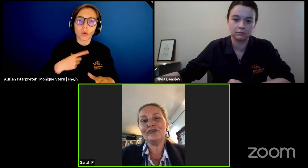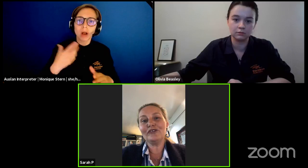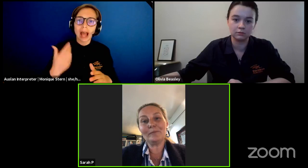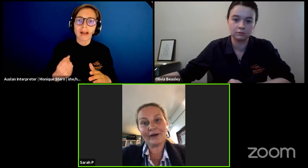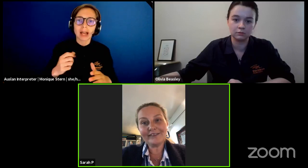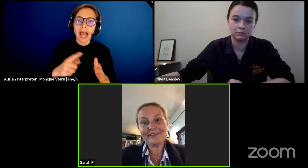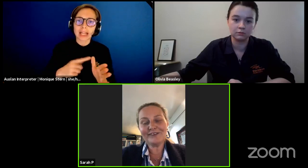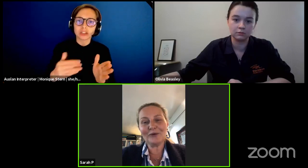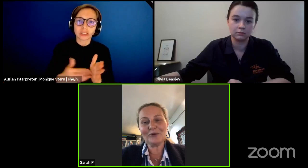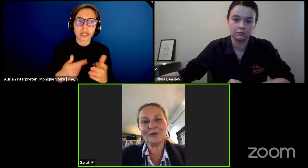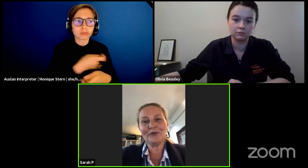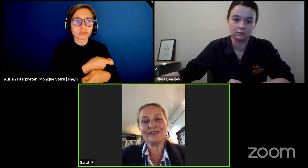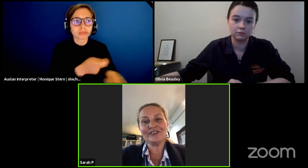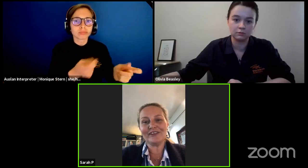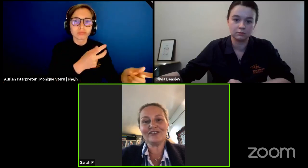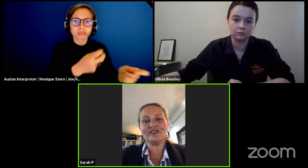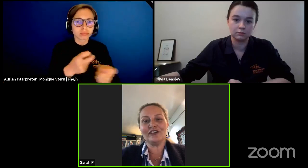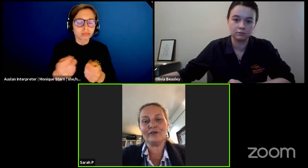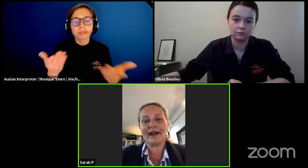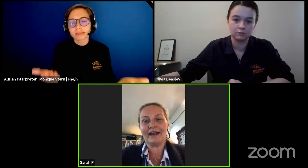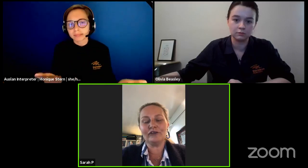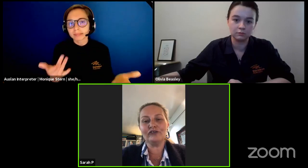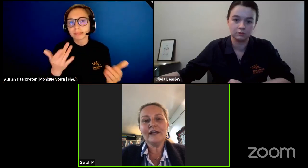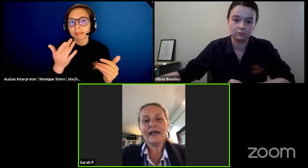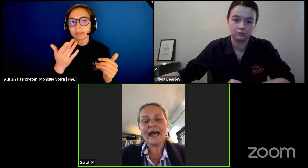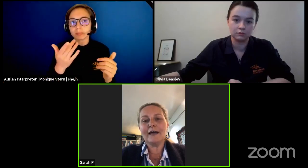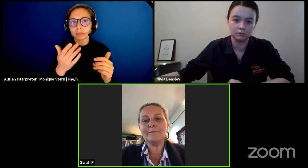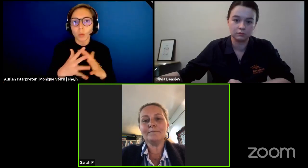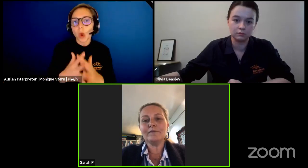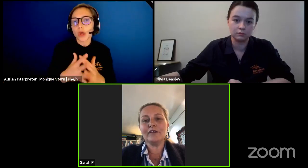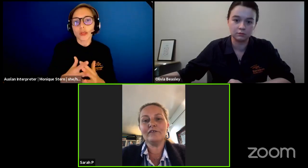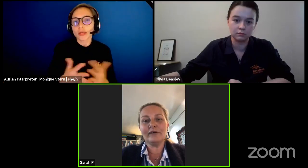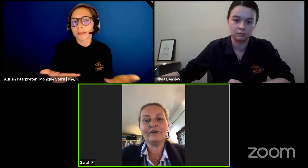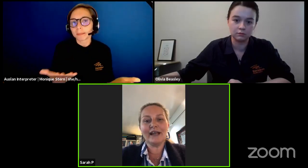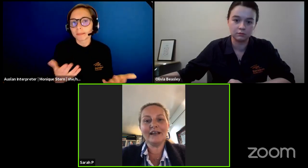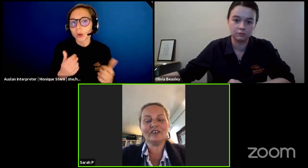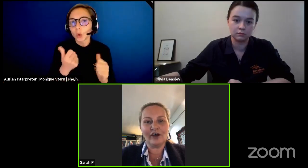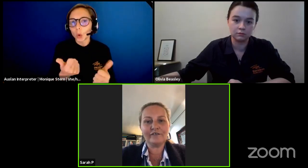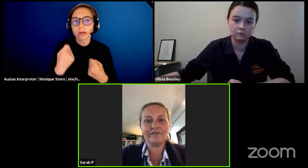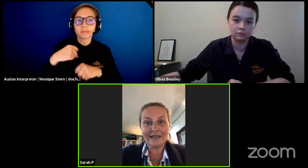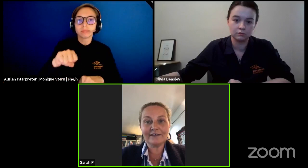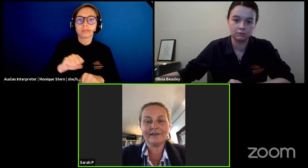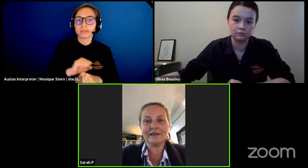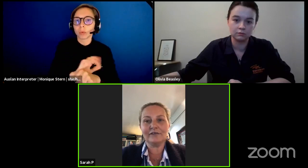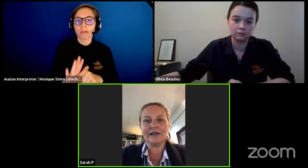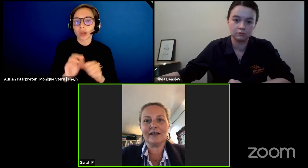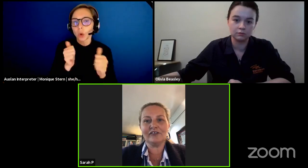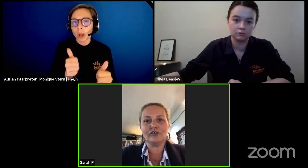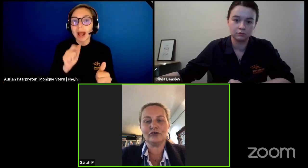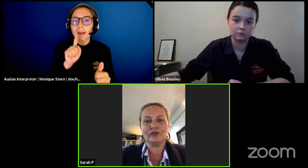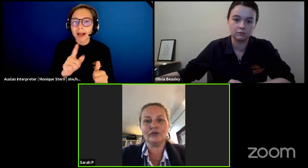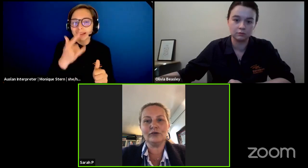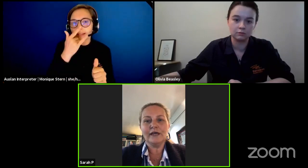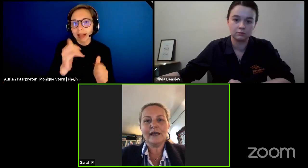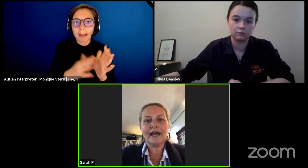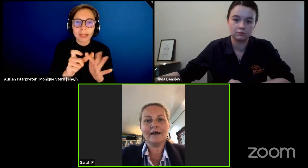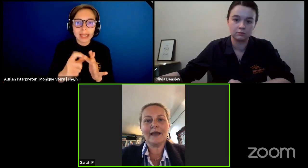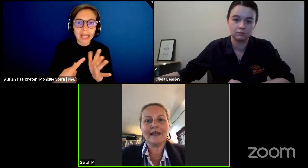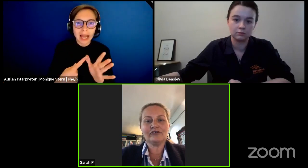I suppose the press or the discussion around the very rare side effects in regards